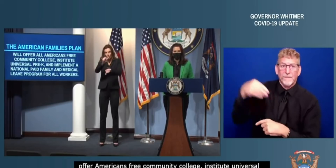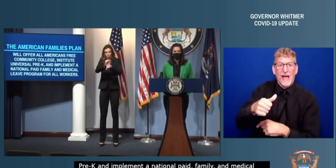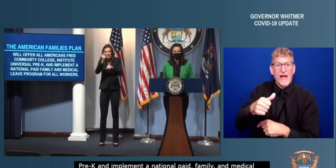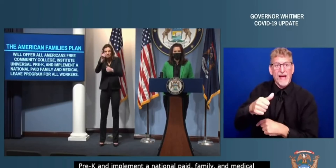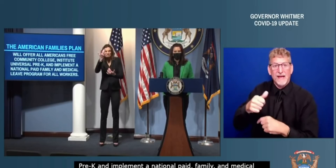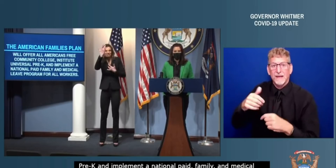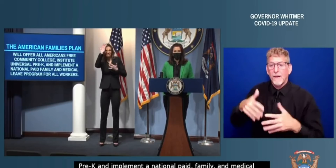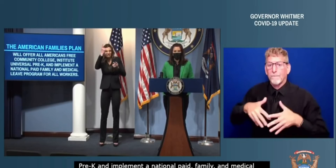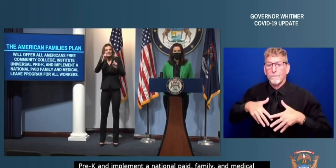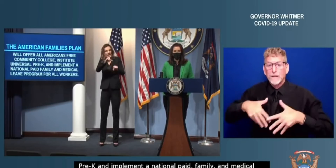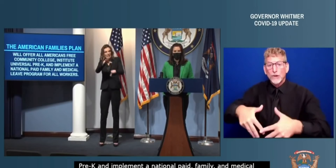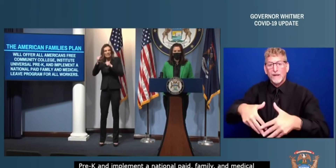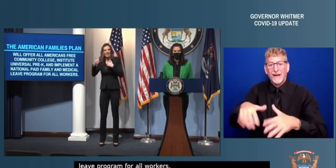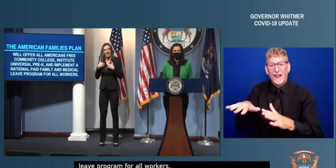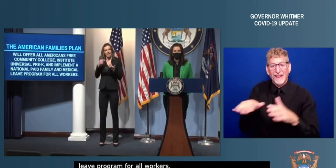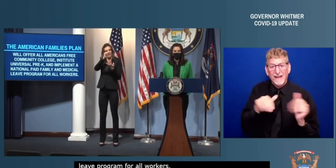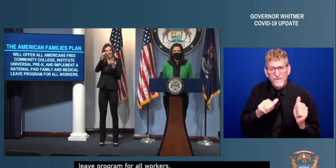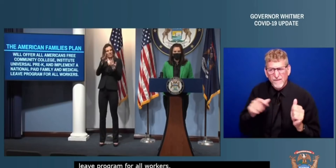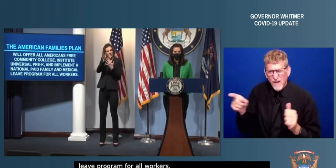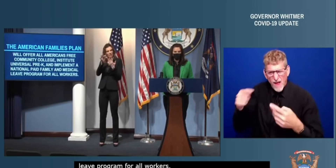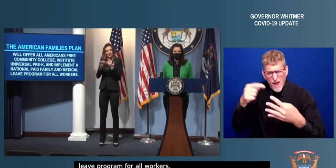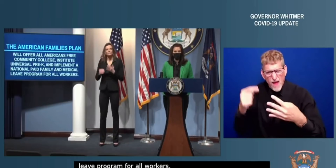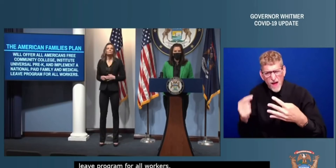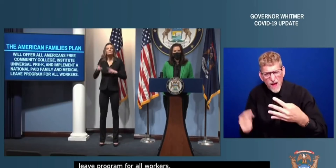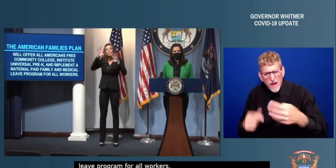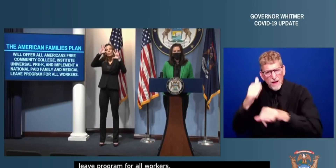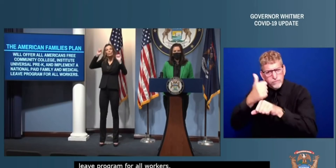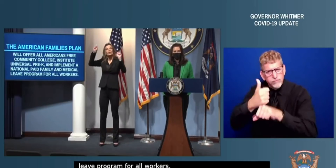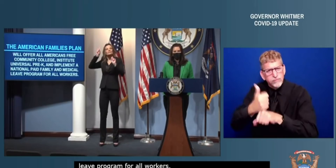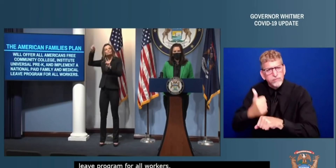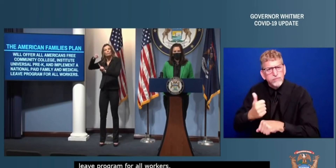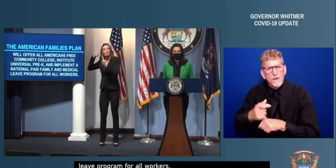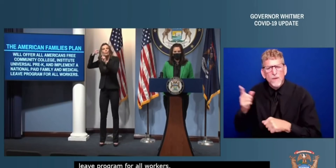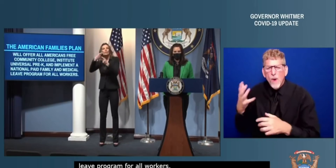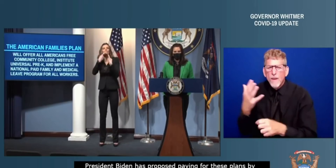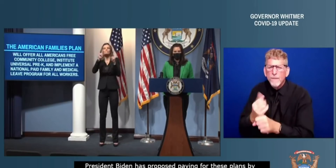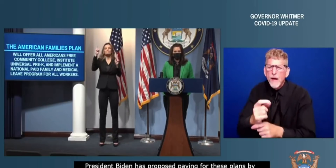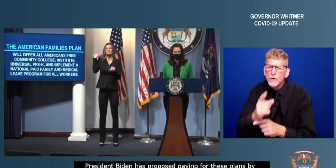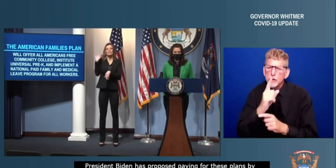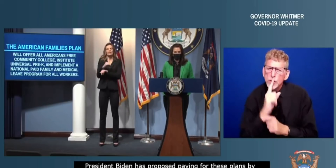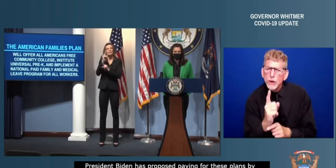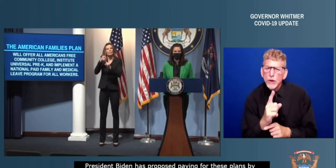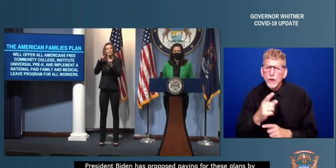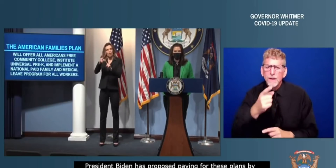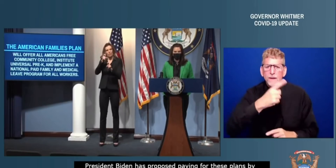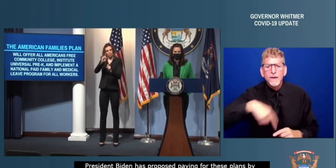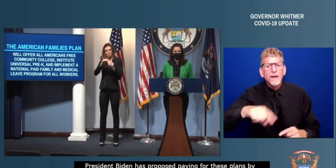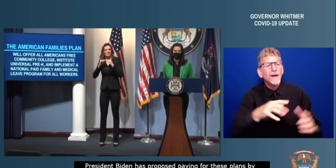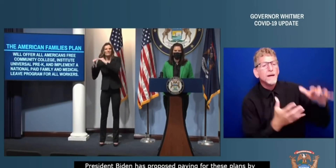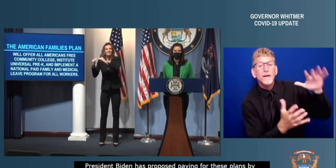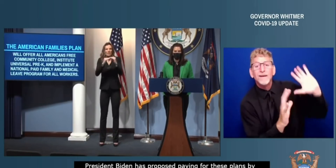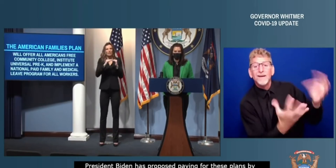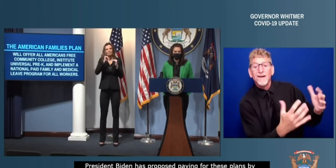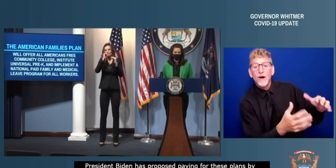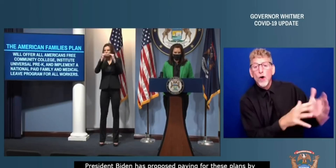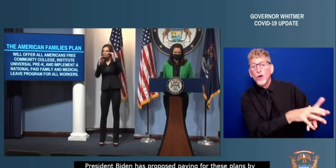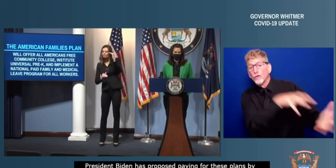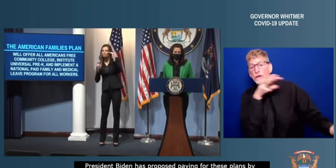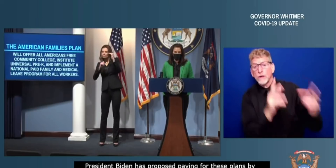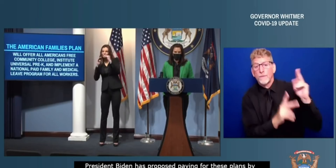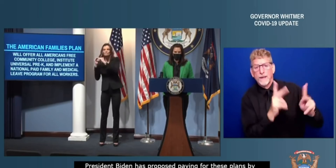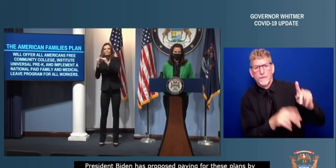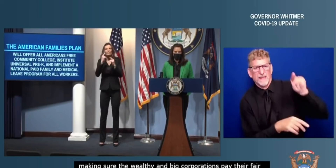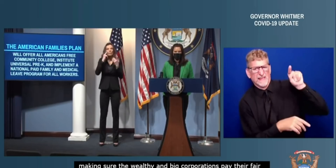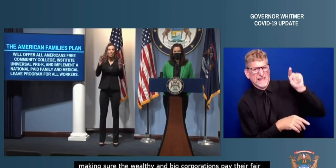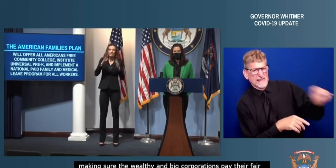by making sure the wealthy and big corporations pay their fair share so we can make important investments in job creation, education, child care, and health